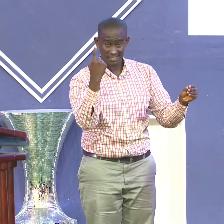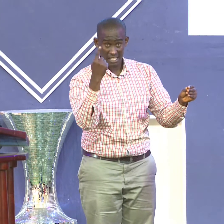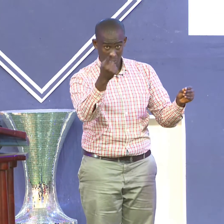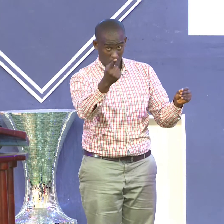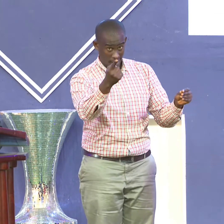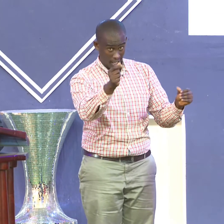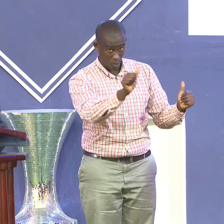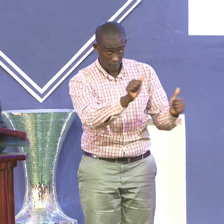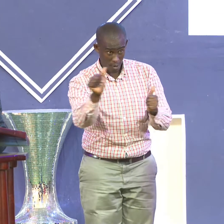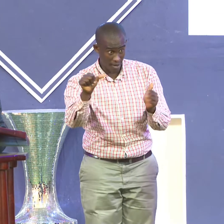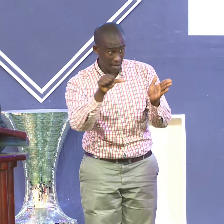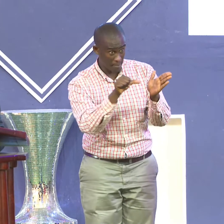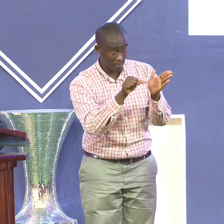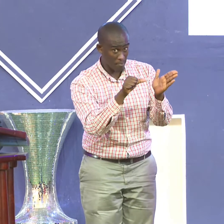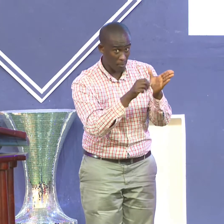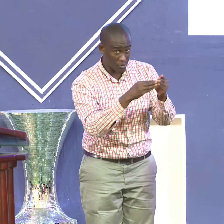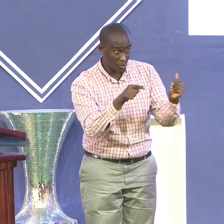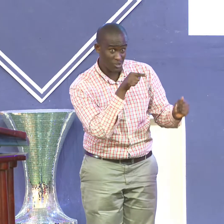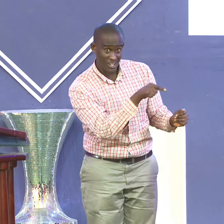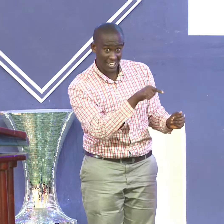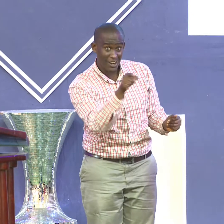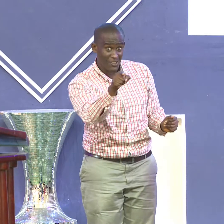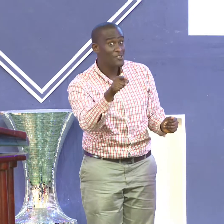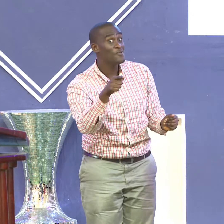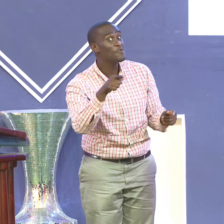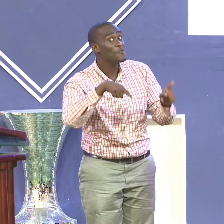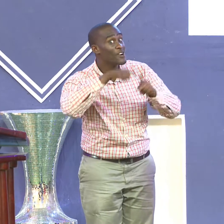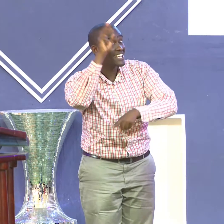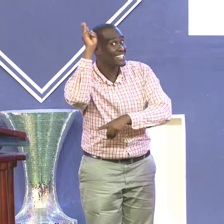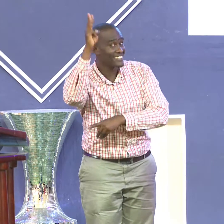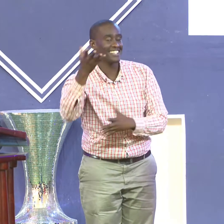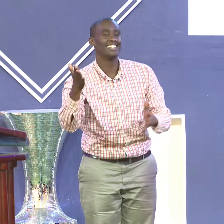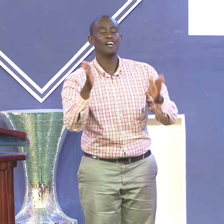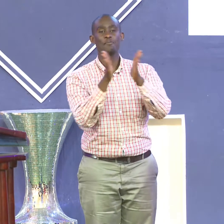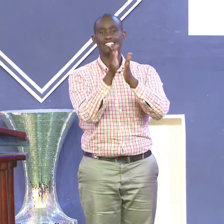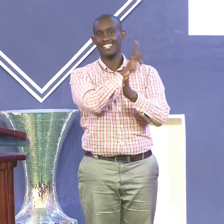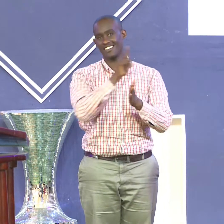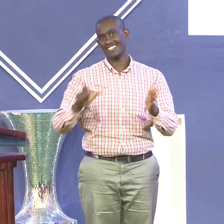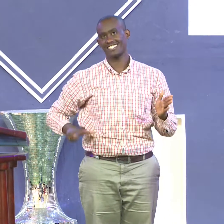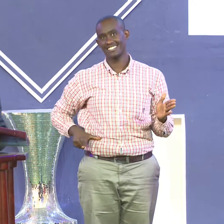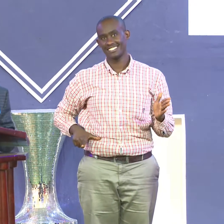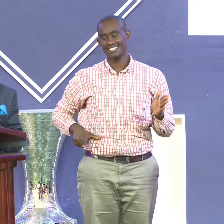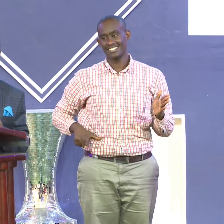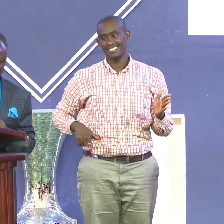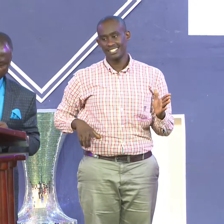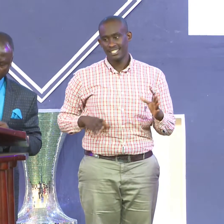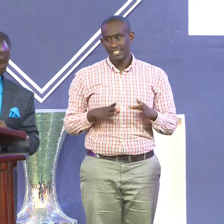solution. And if you walk in this solution, you will overcome. Praise the Lord.